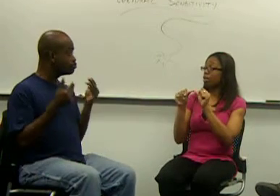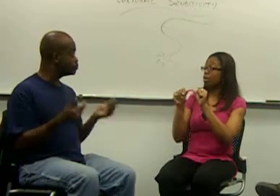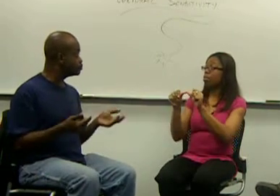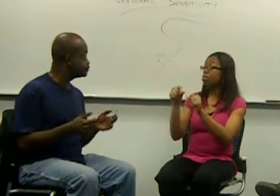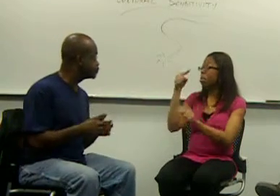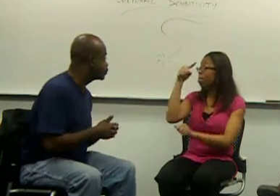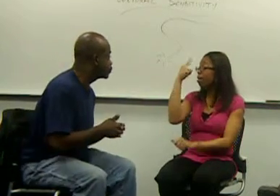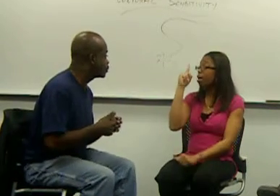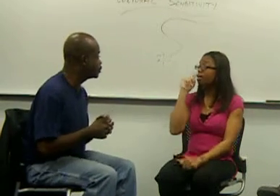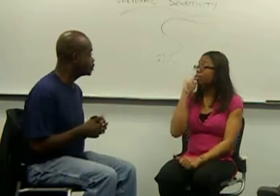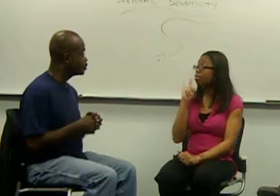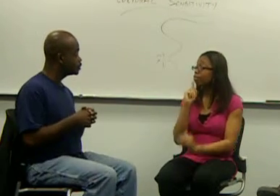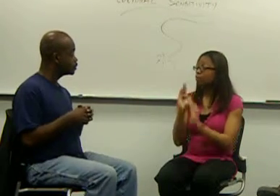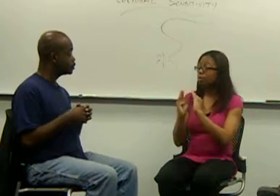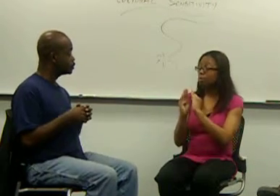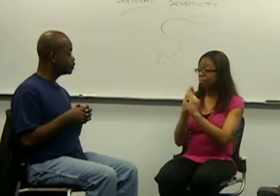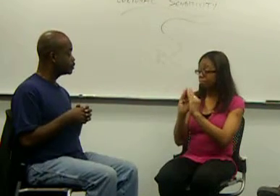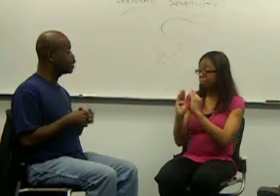black deaf community.